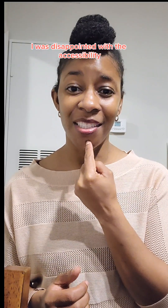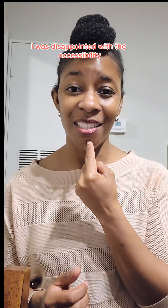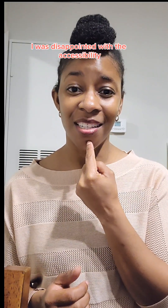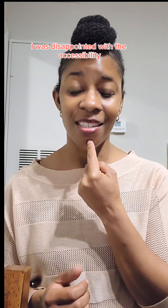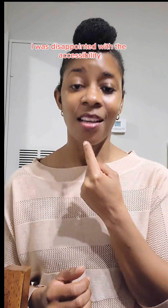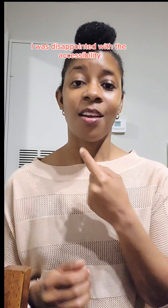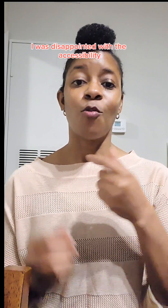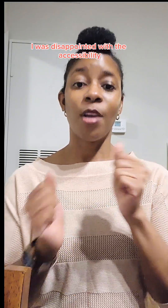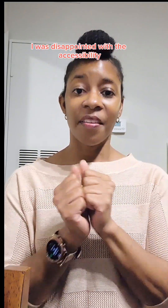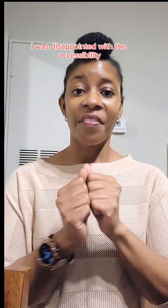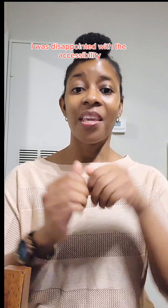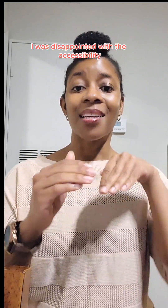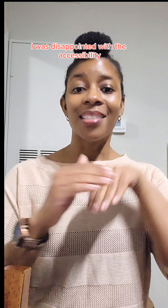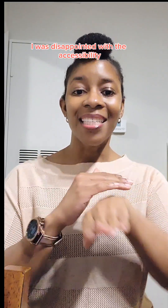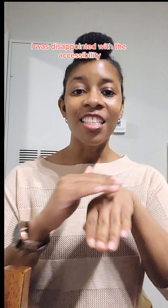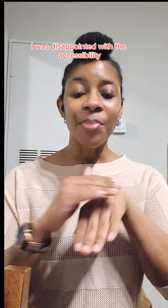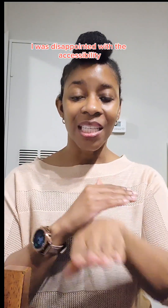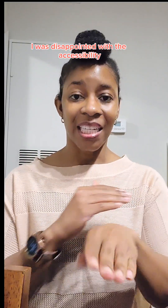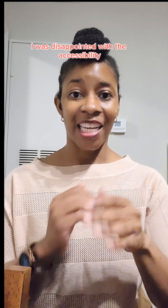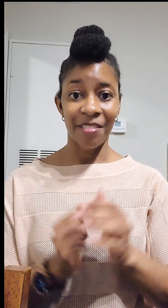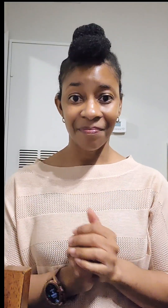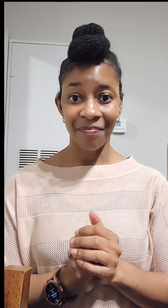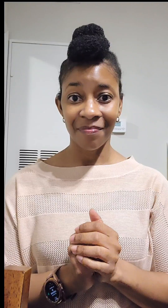disappointed with the accessibility.